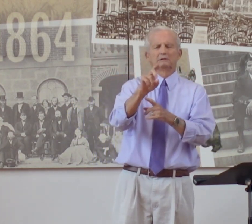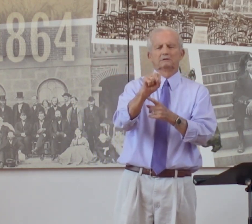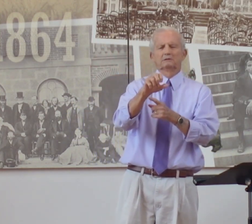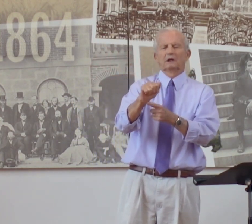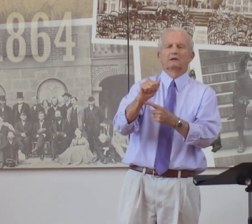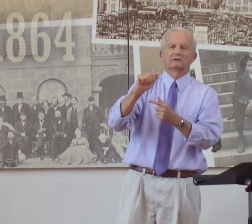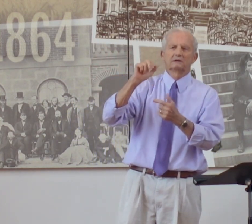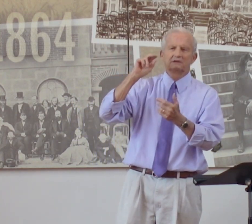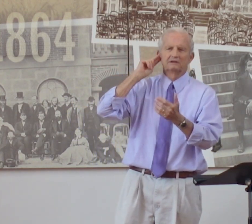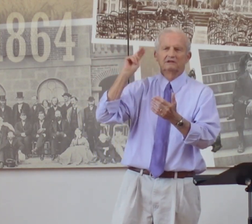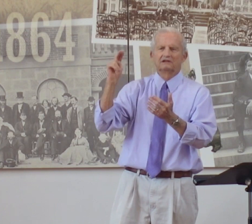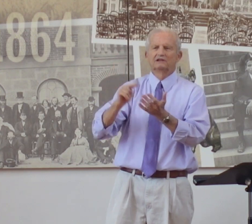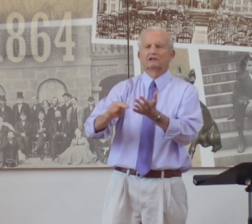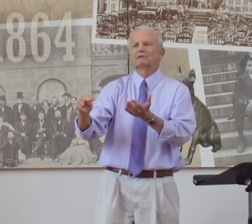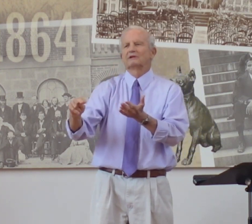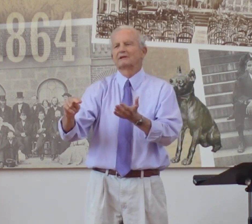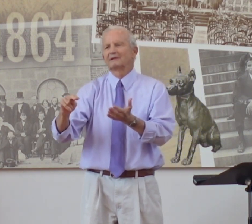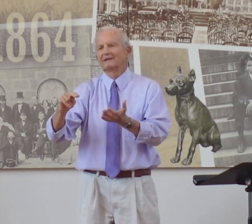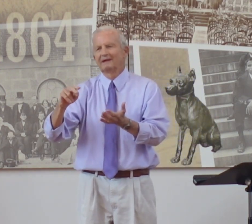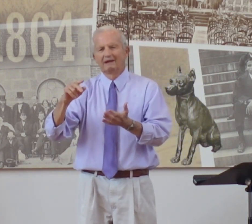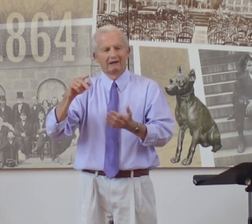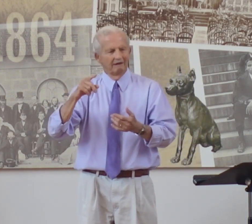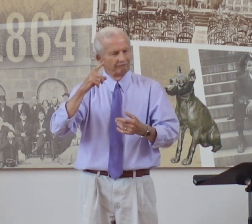Nancy was a wonderful DSA secretary